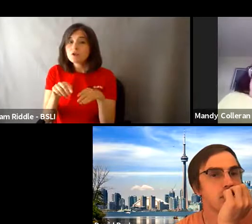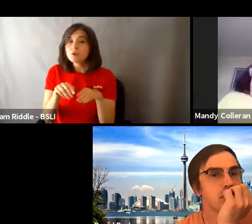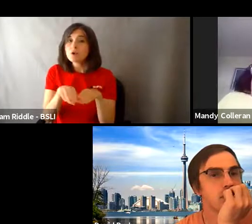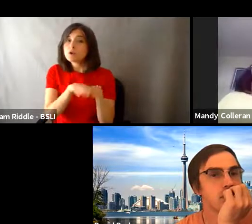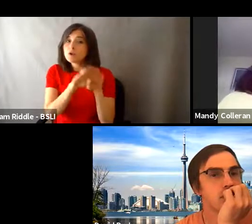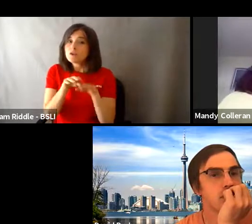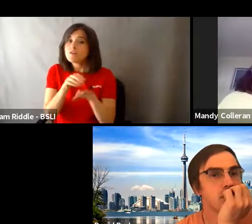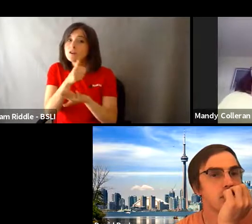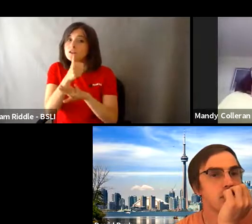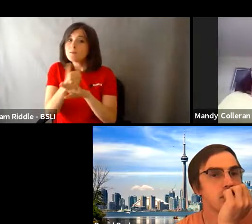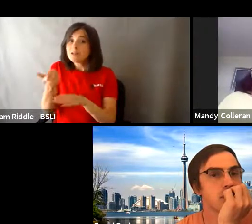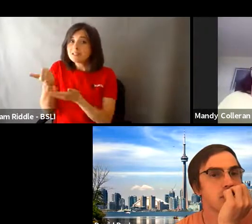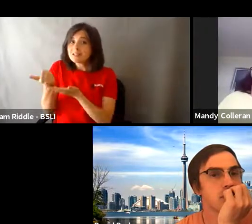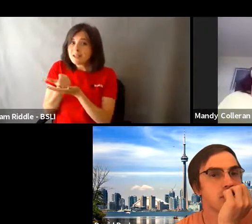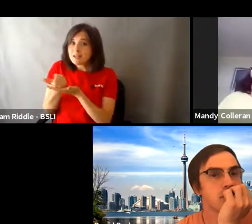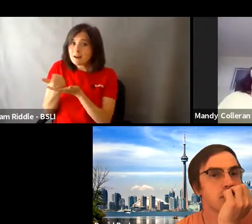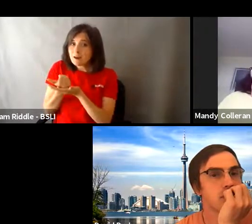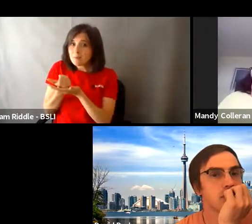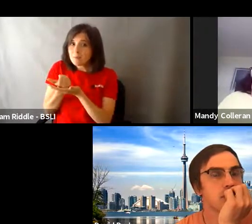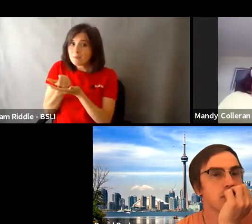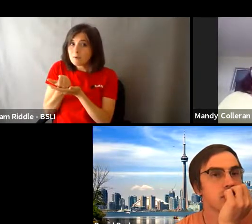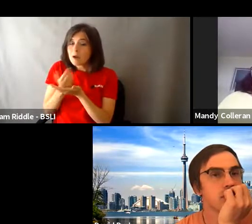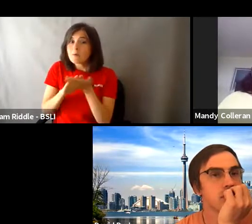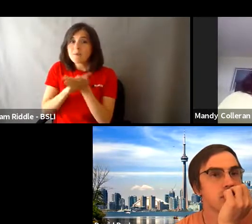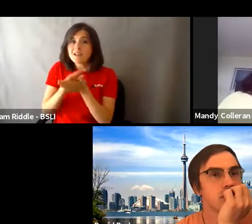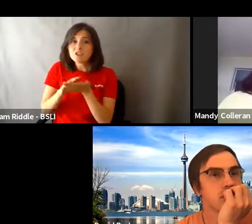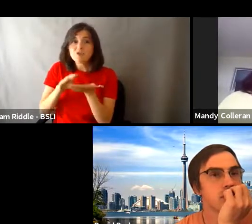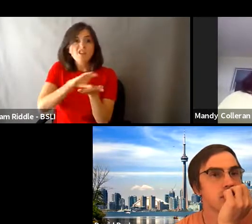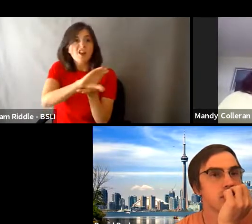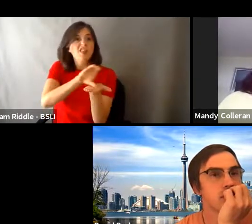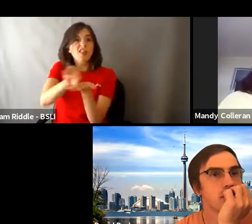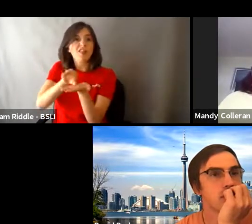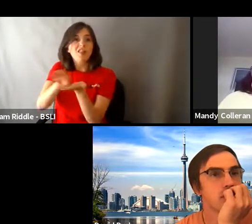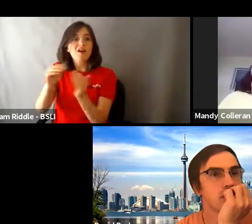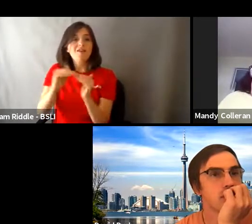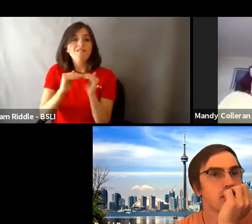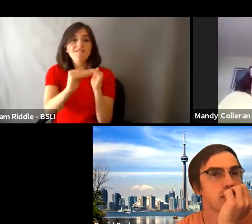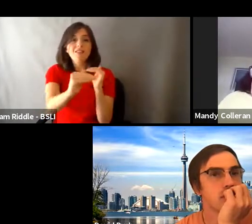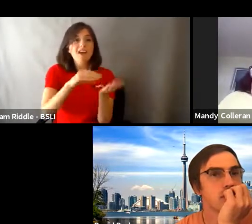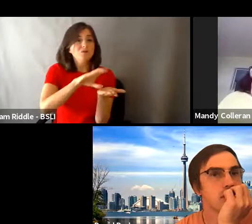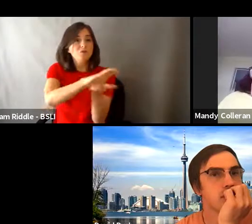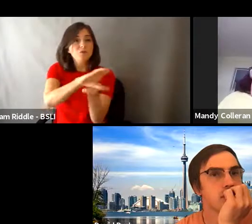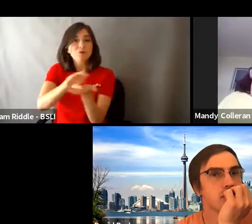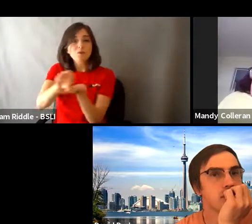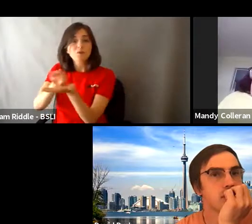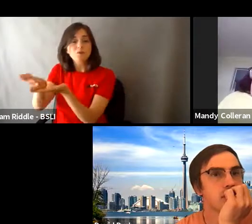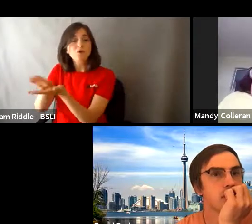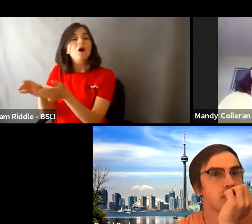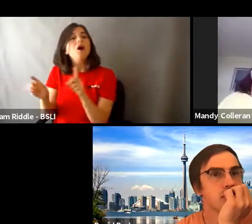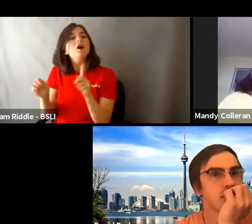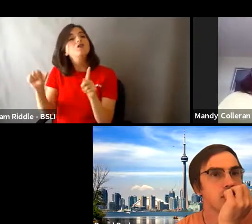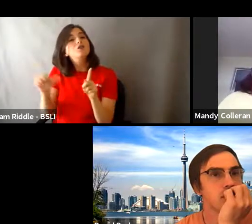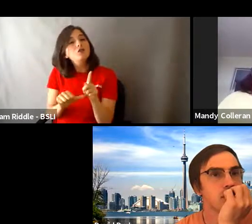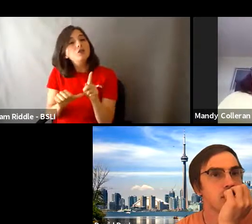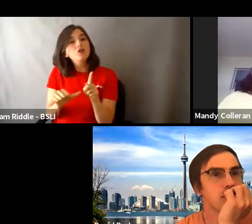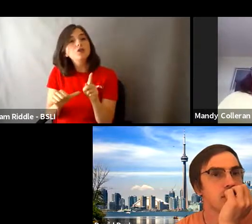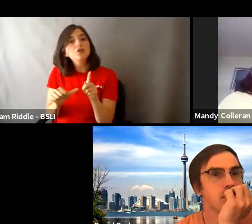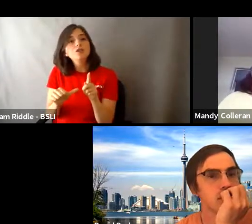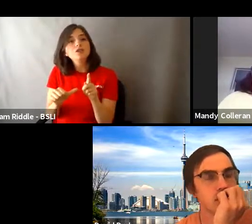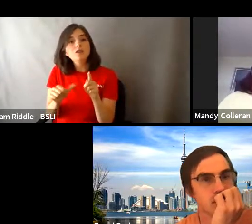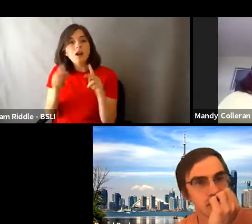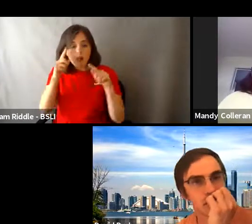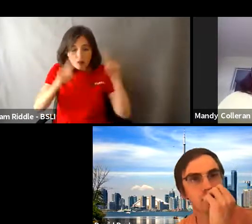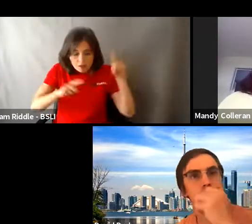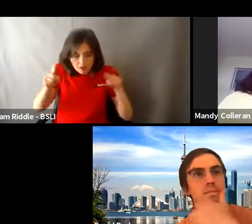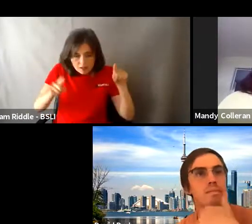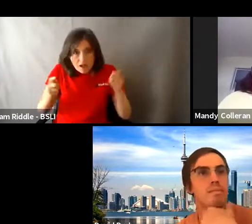raise up everybody below a certain standard up to that standard. And I think